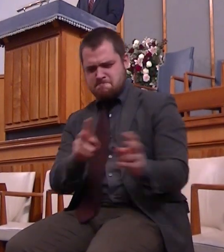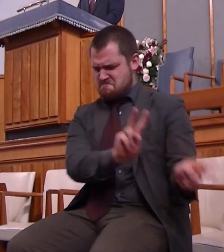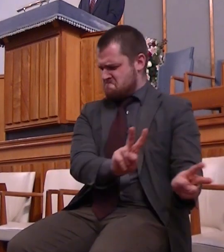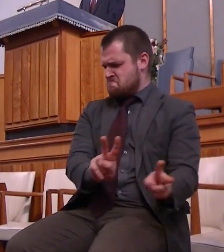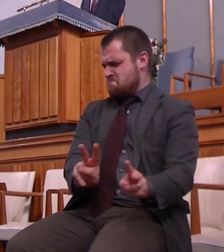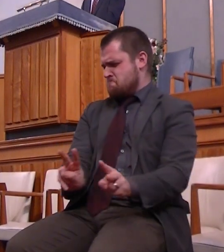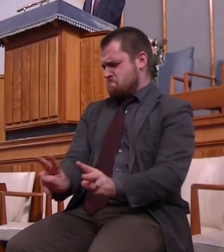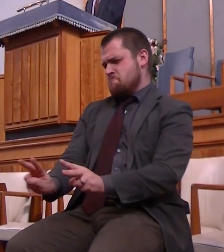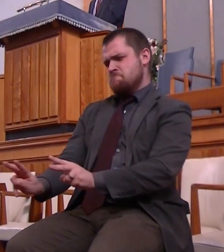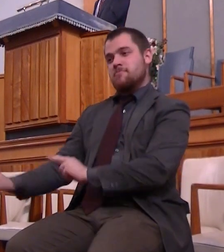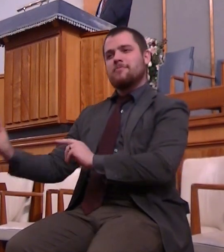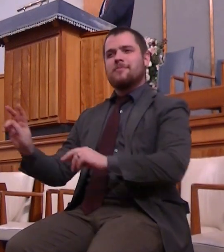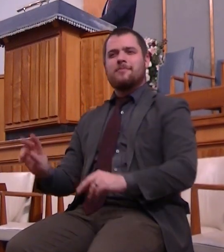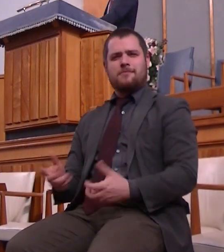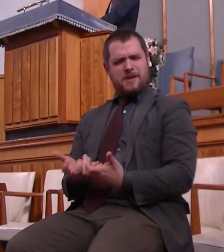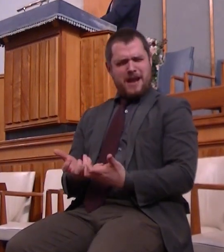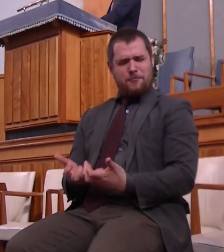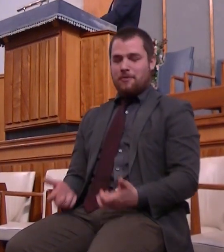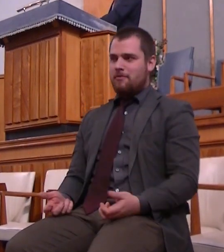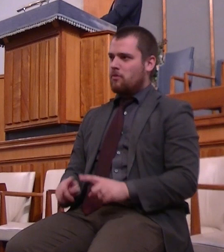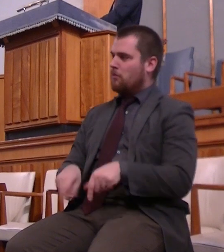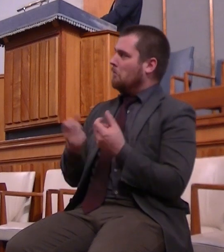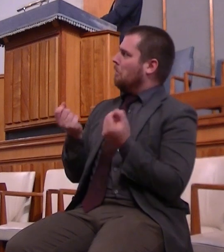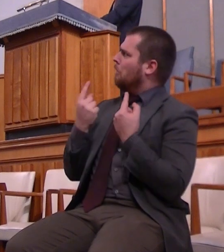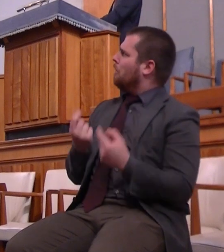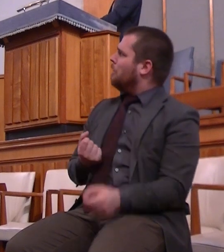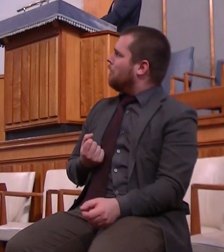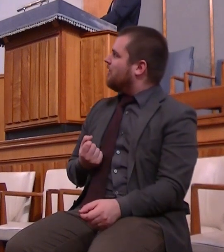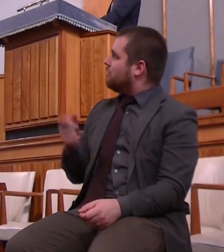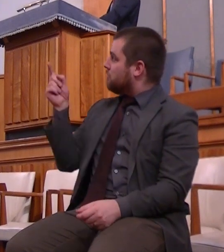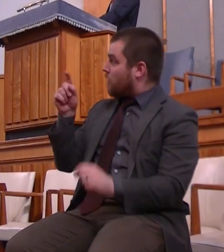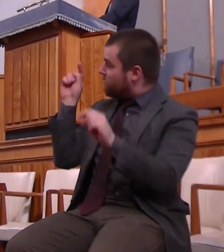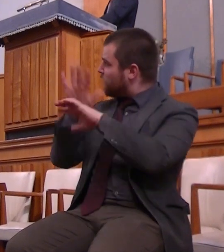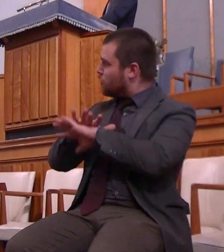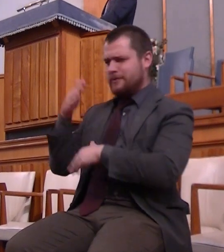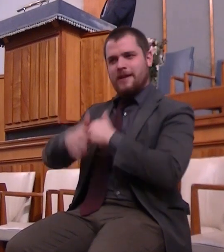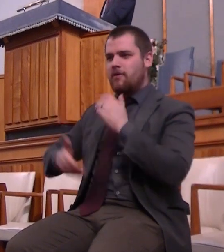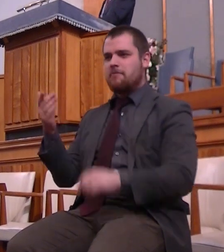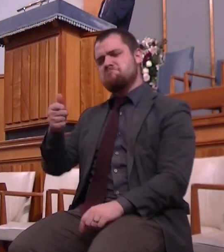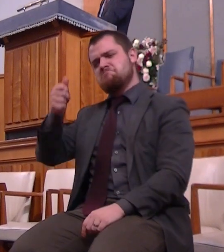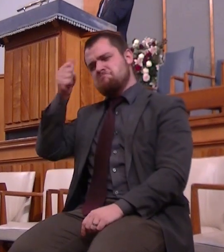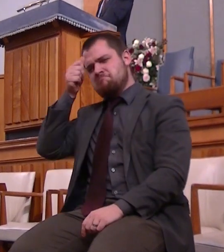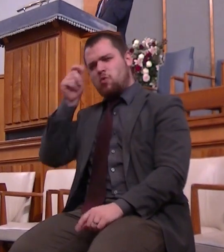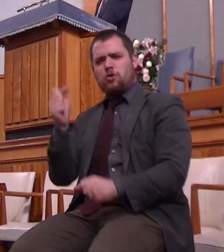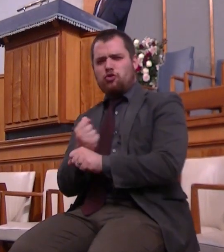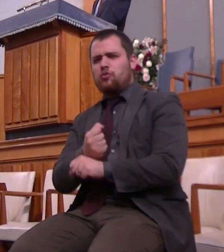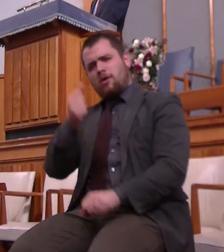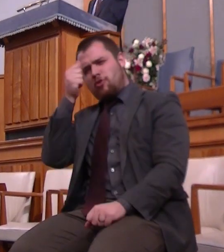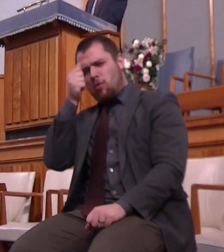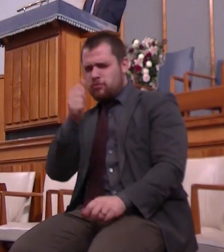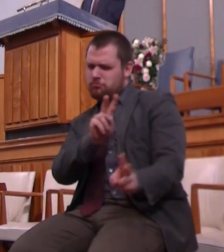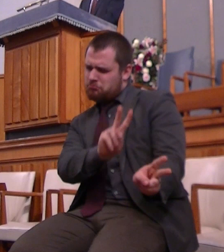view. It's beyond our comprehension. He is never in a muddle. He knows exactly what he's doing. But